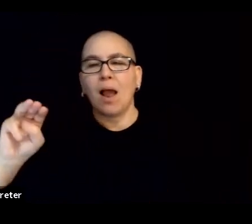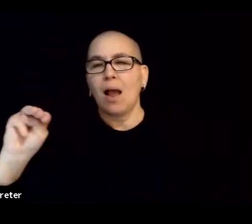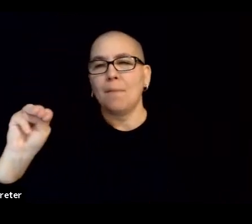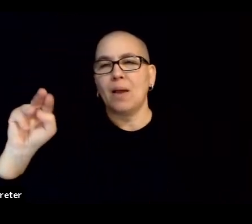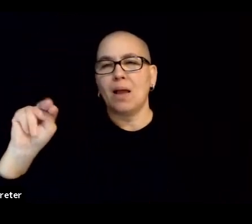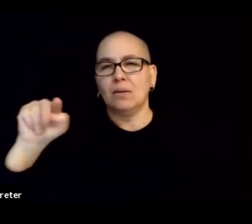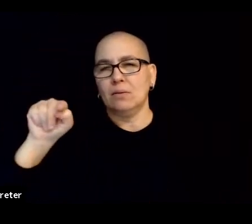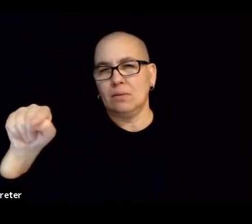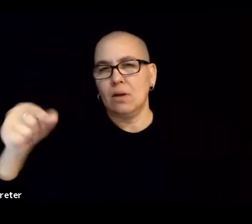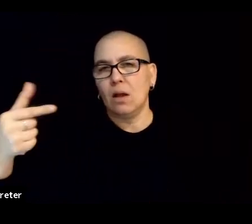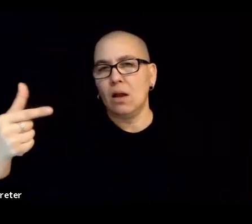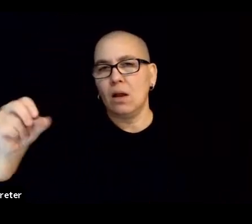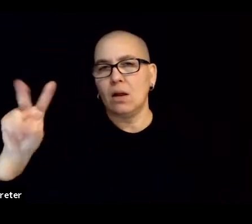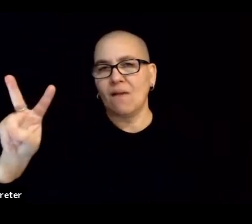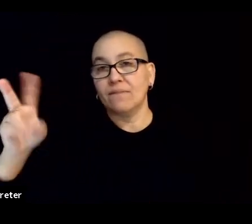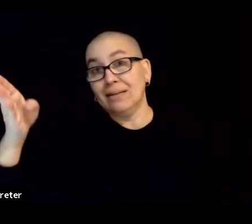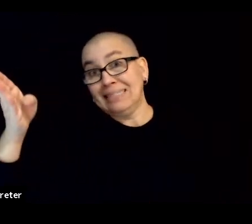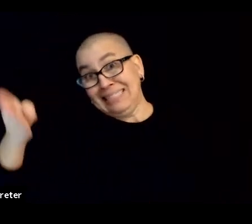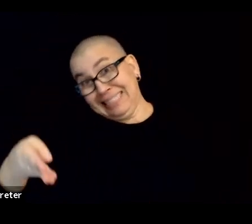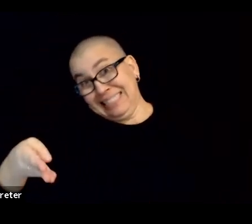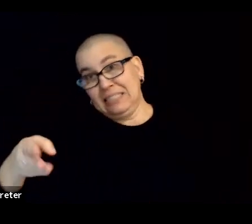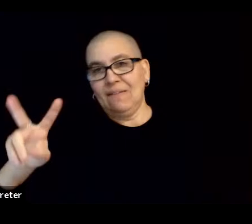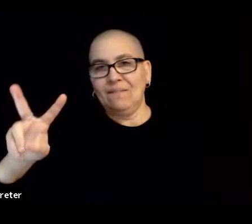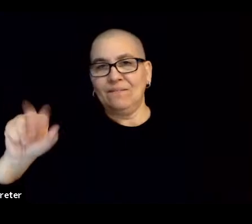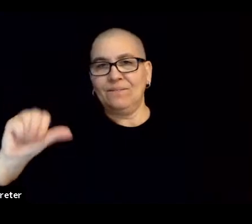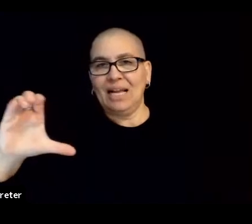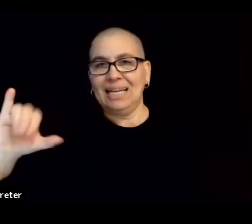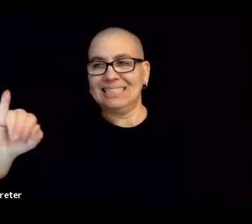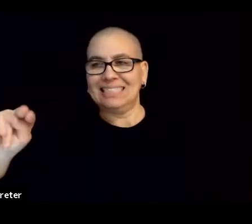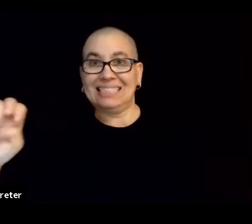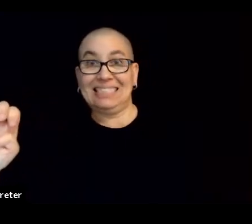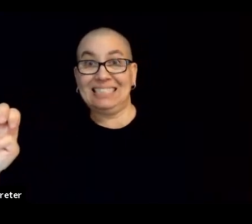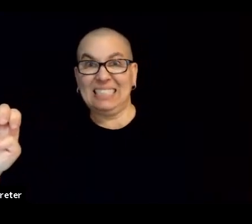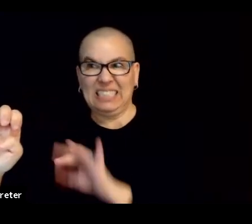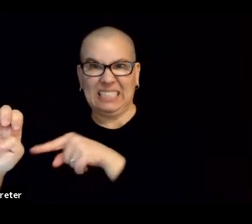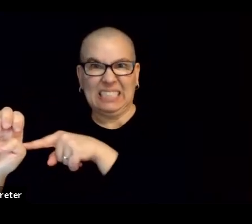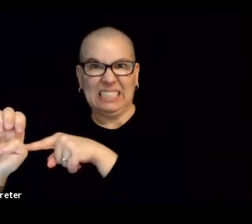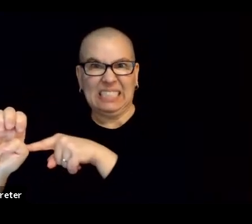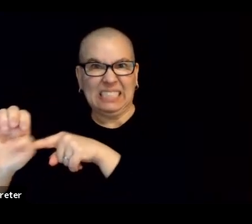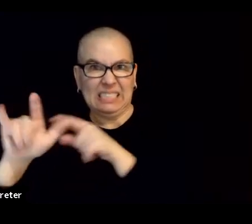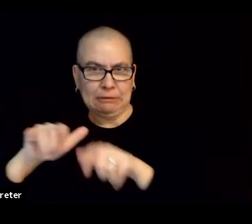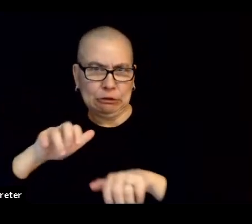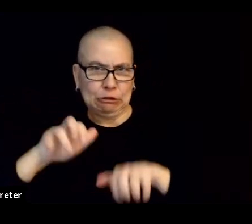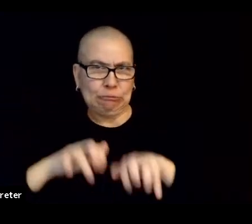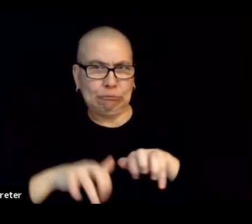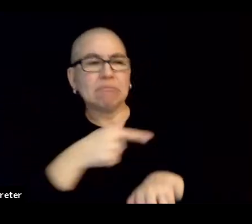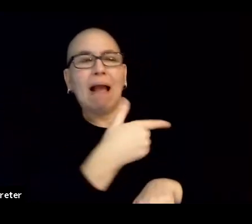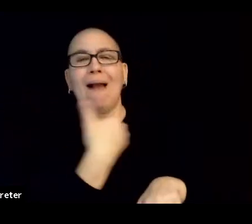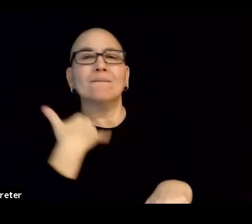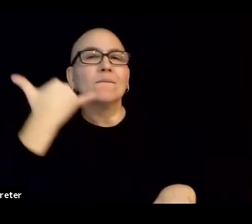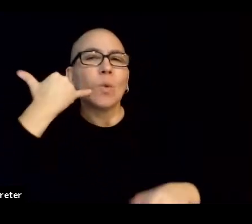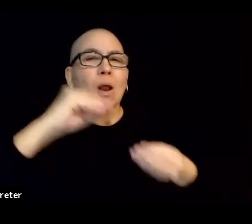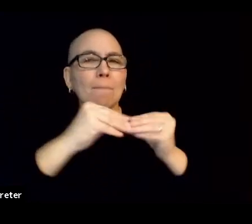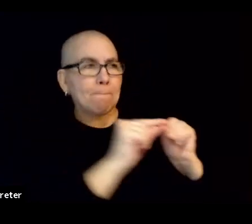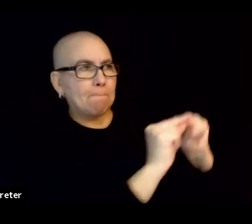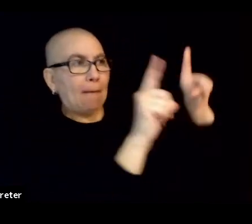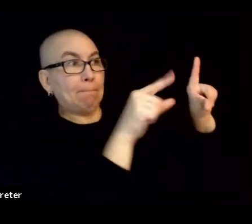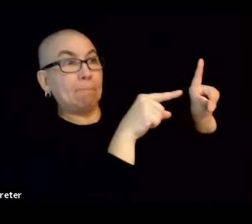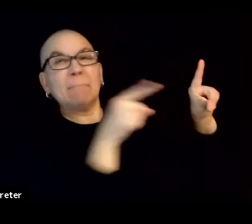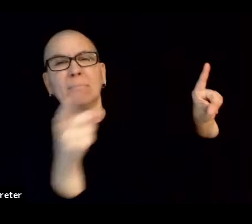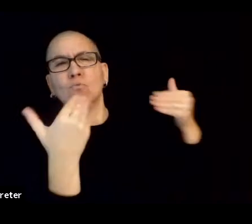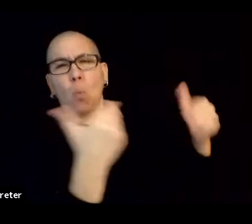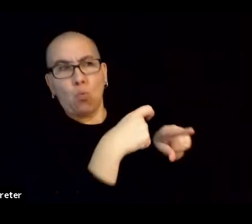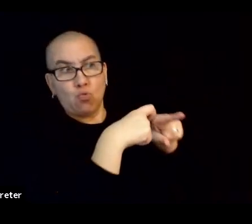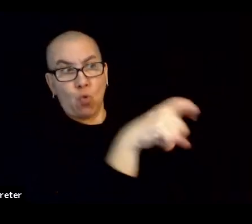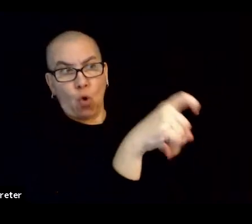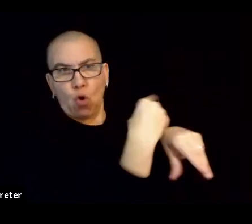mn.gov/vaccine. And the phone number, the call center, will be listed there as well. And as the governor said, we're all just